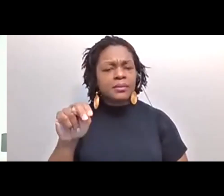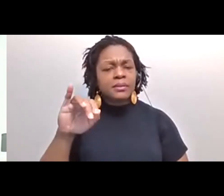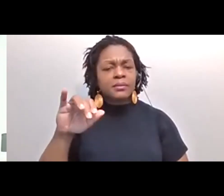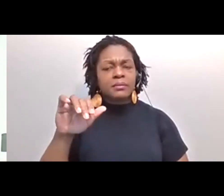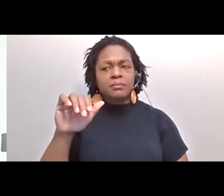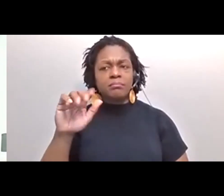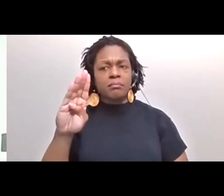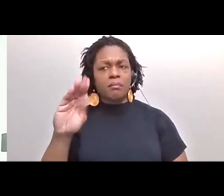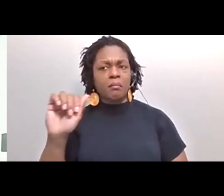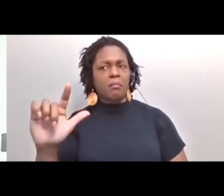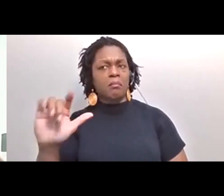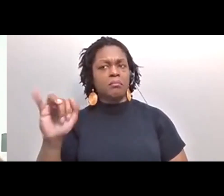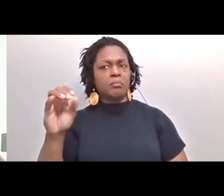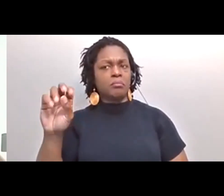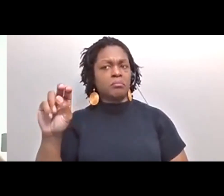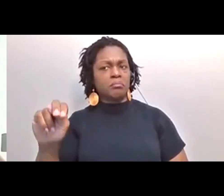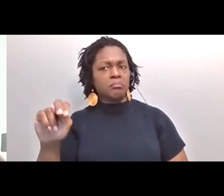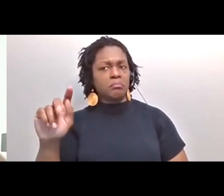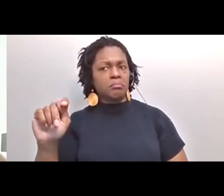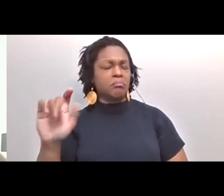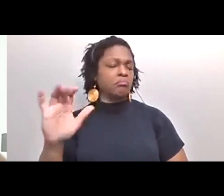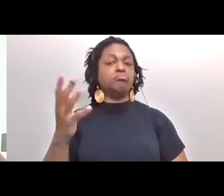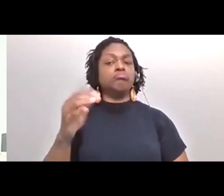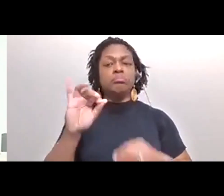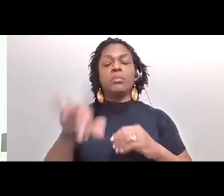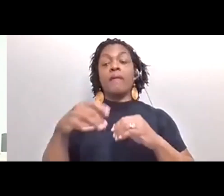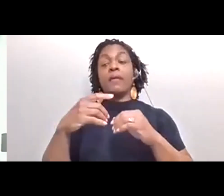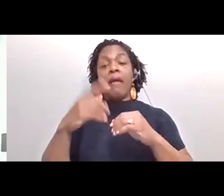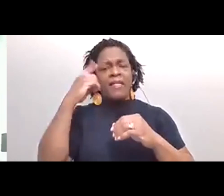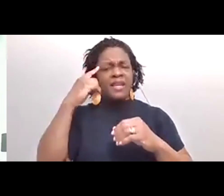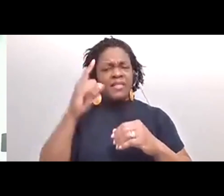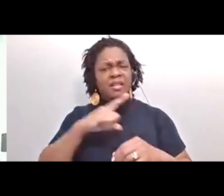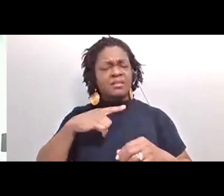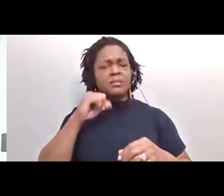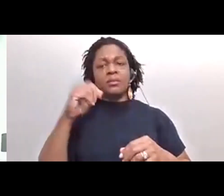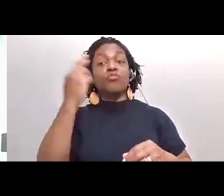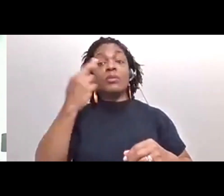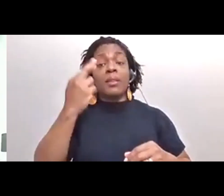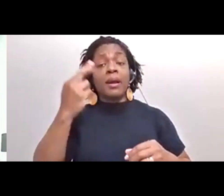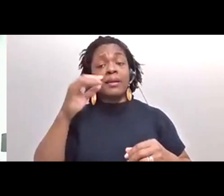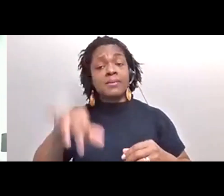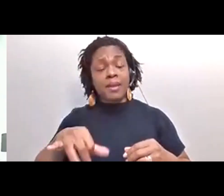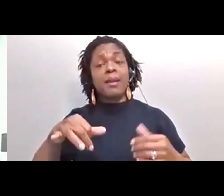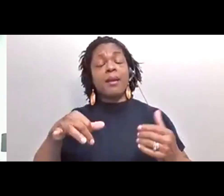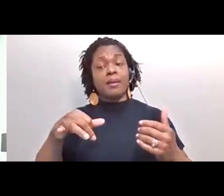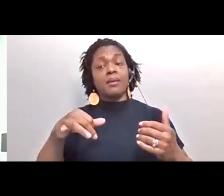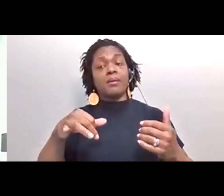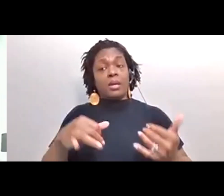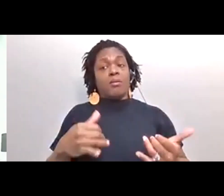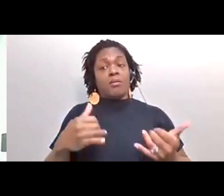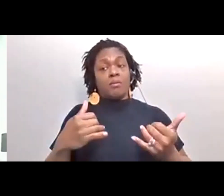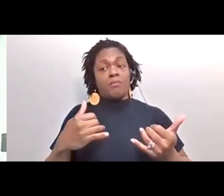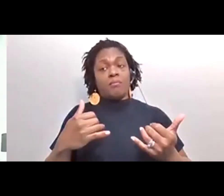funding issue, I think the legislature didn't realize that now